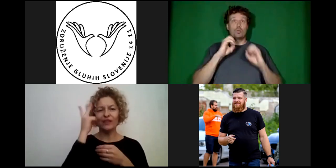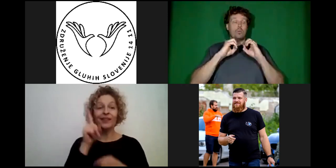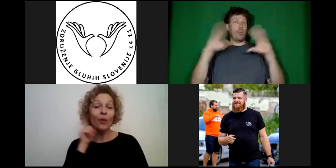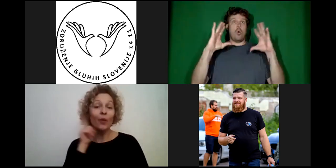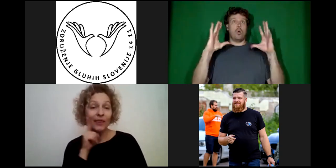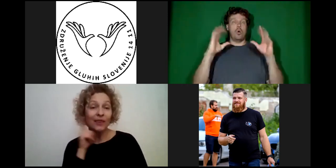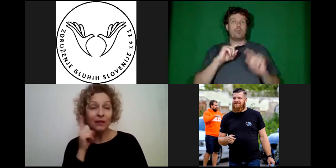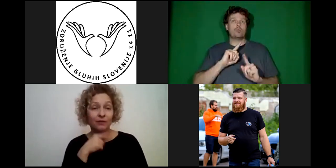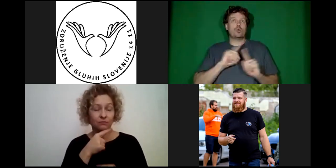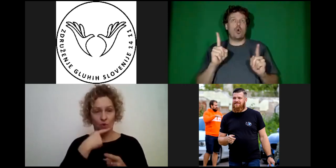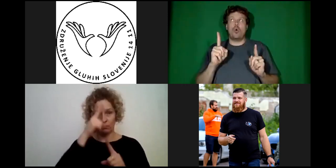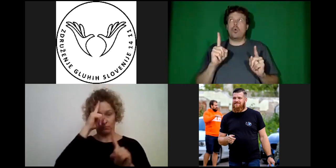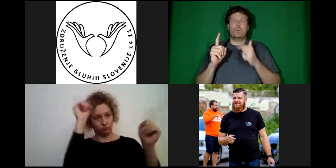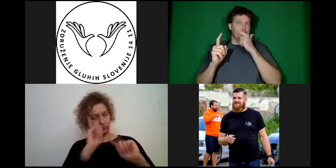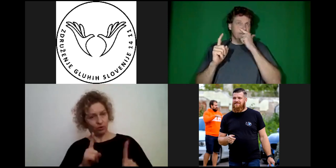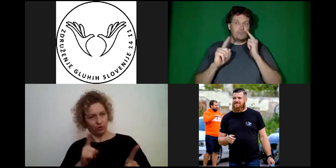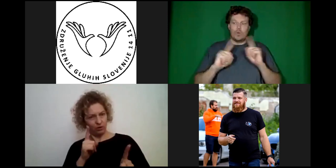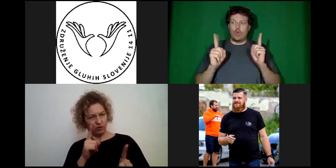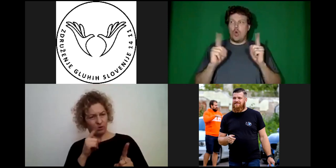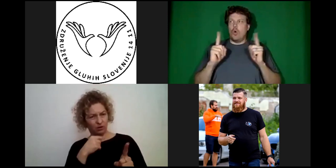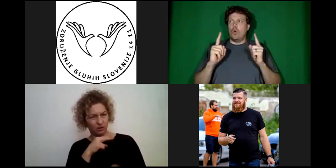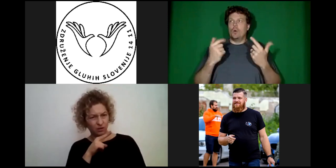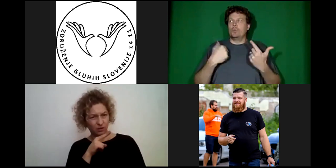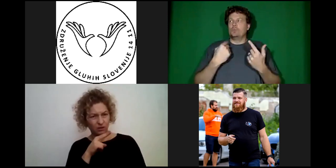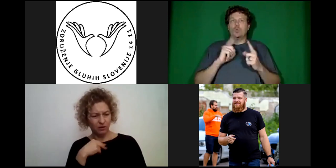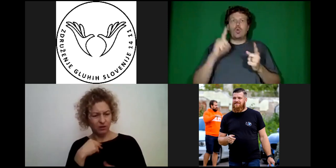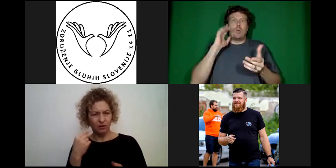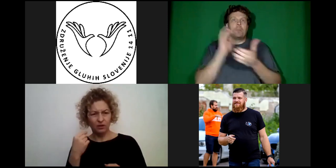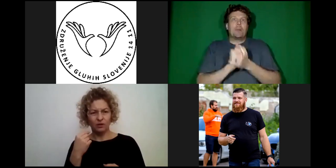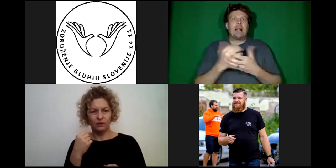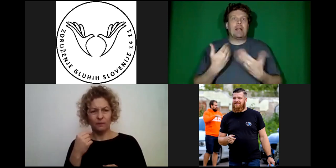you're selected for the national Slovenian youth team. And I was so shocked.